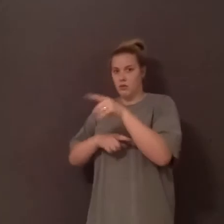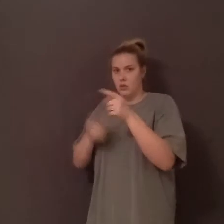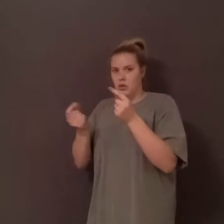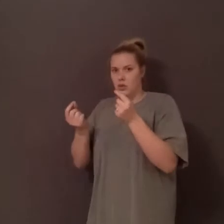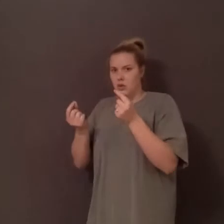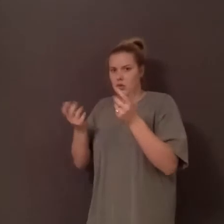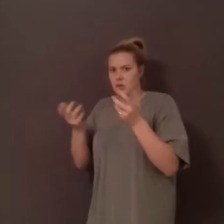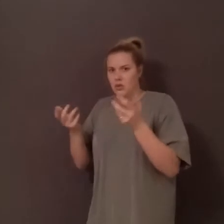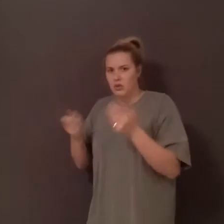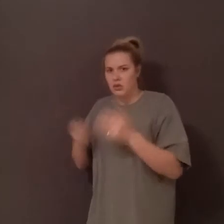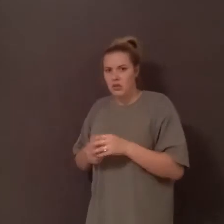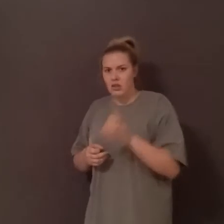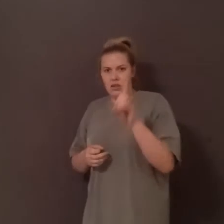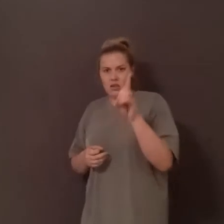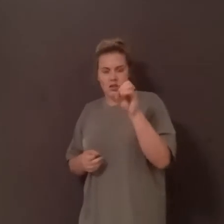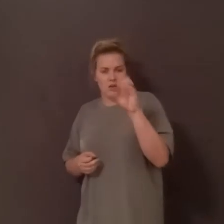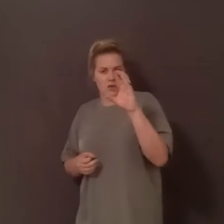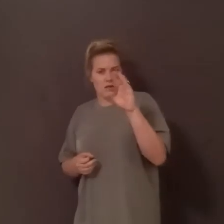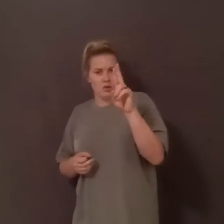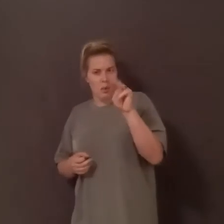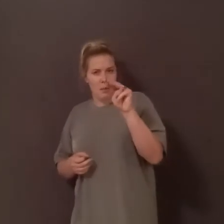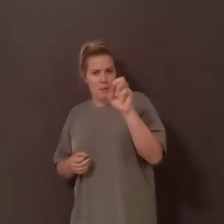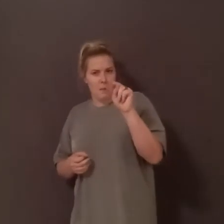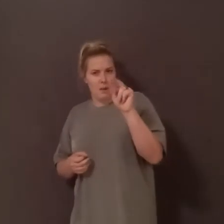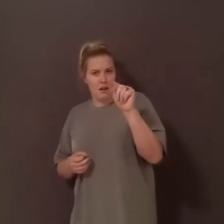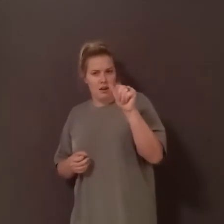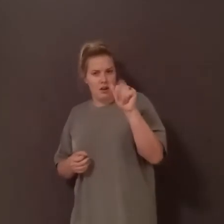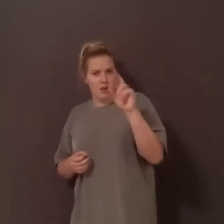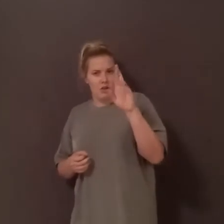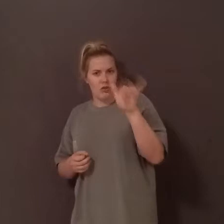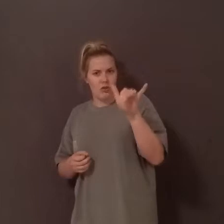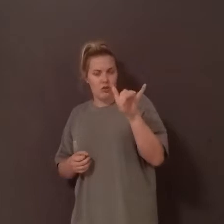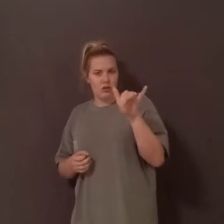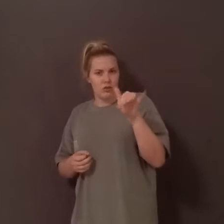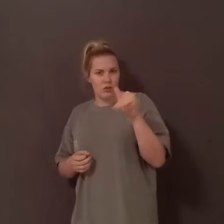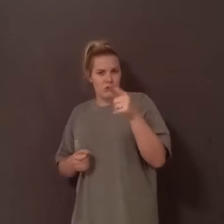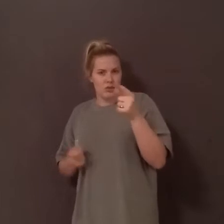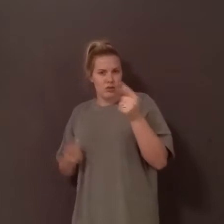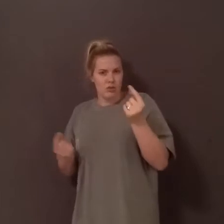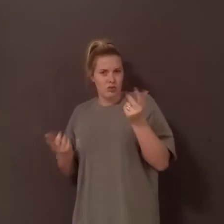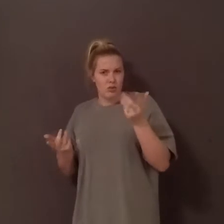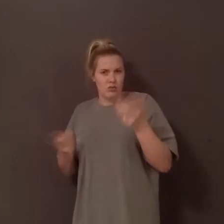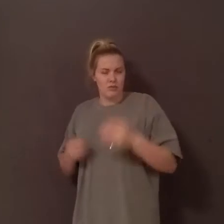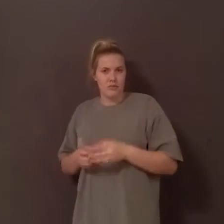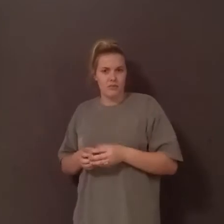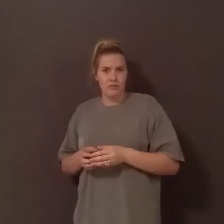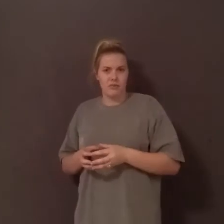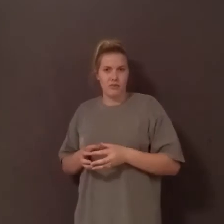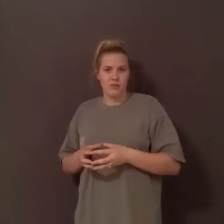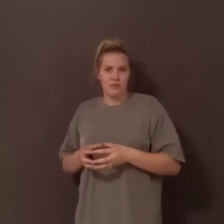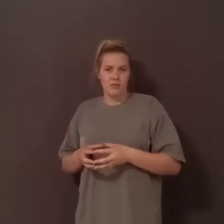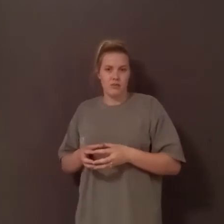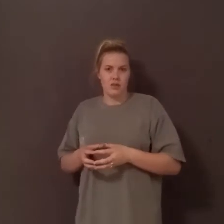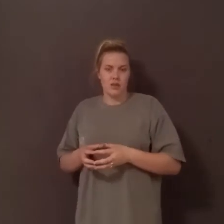documentary about? It's about the Church of Scientology. Oh. You probably should interview her. Well, maybe we will, but we